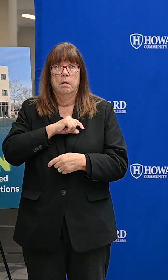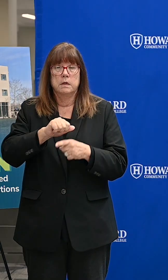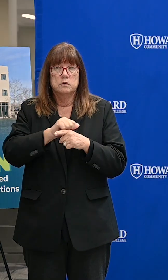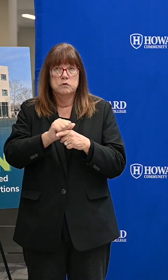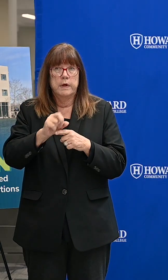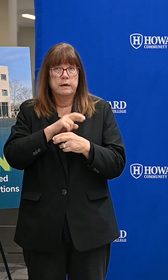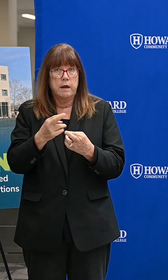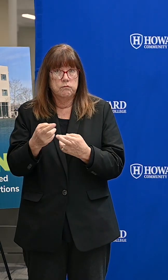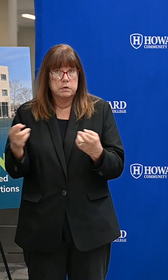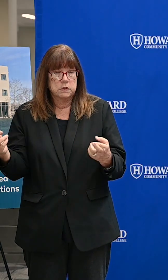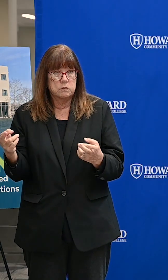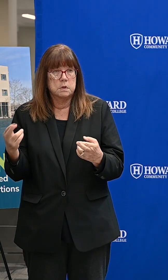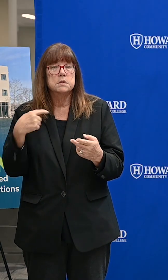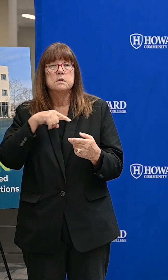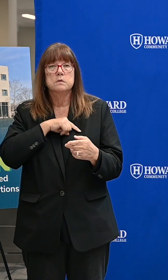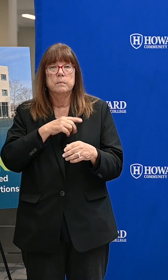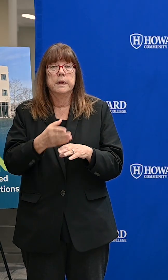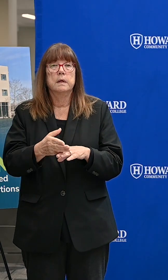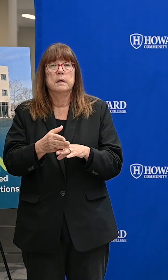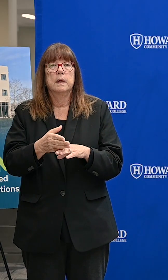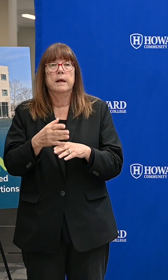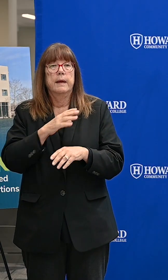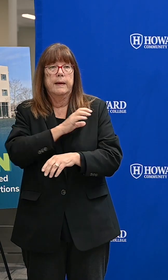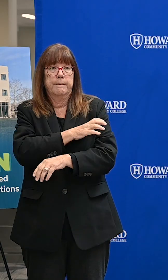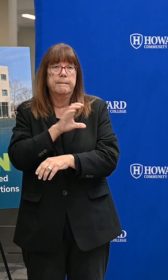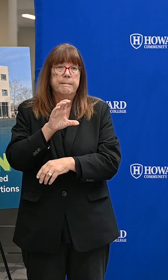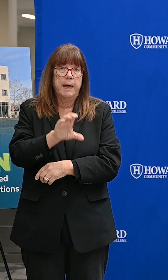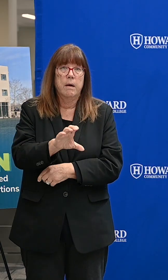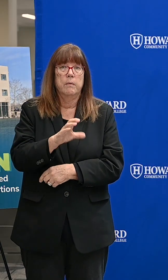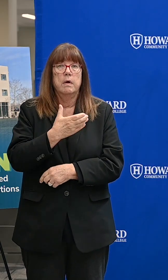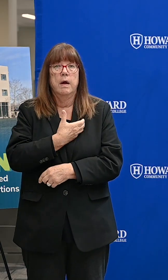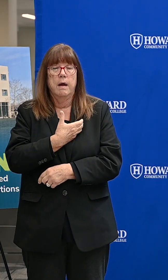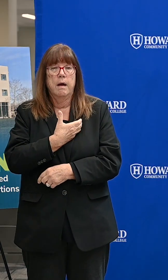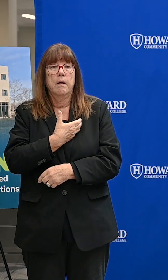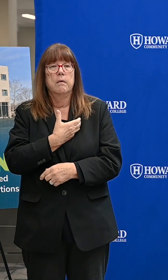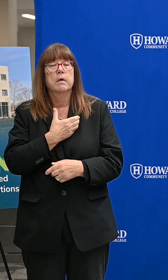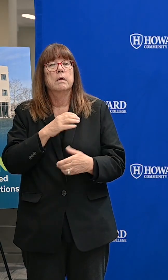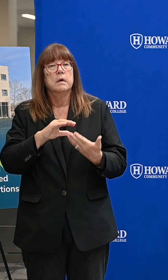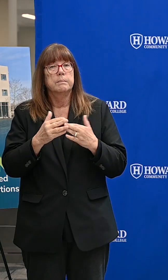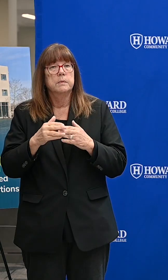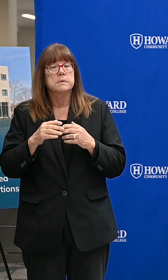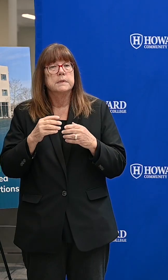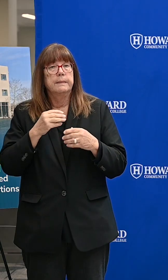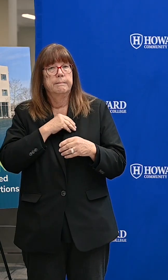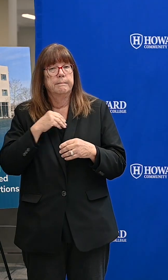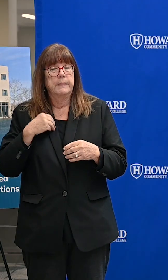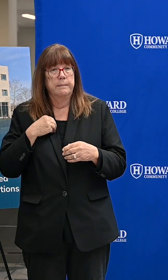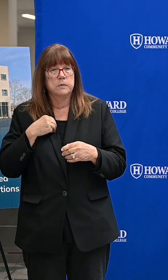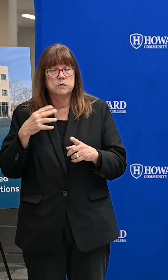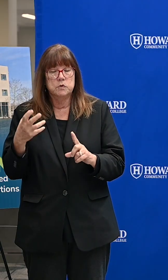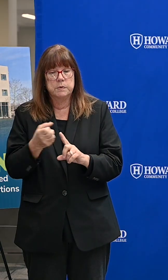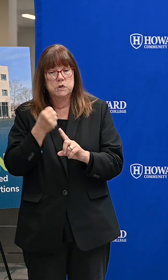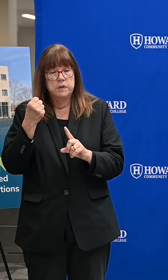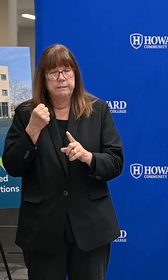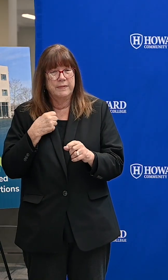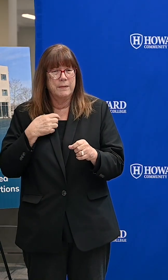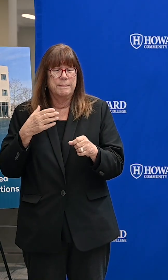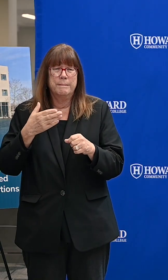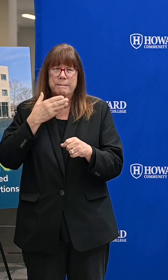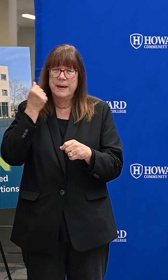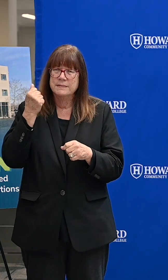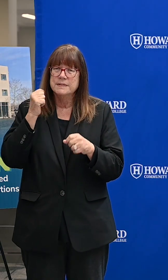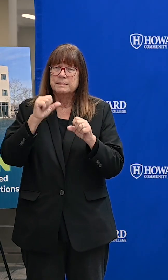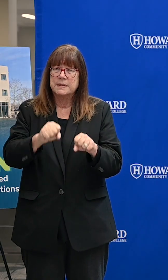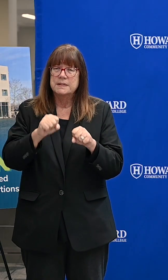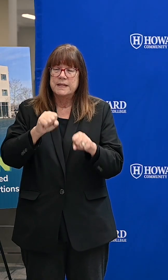resources, we are empowering our residents to achieve to their fullest potential and